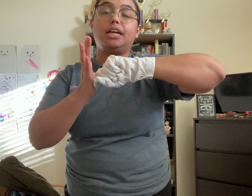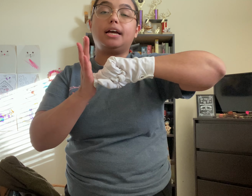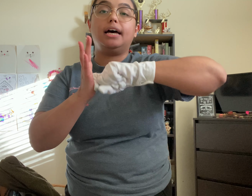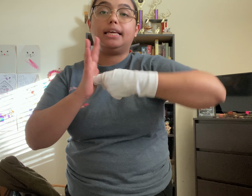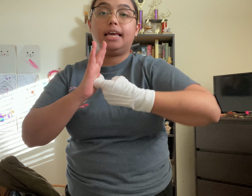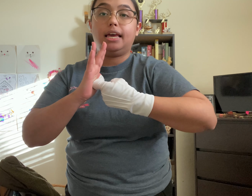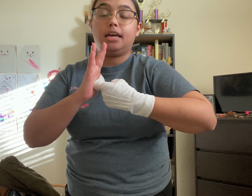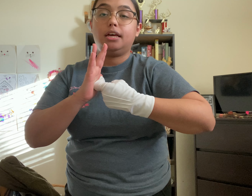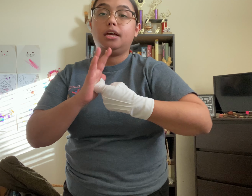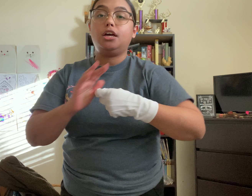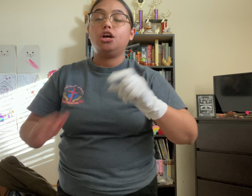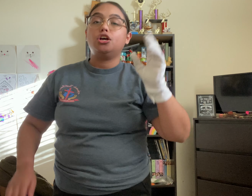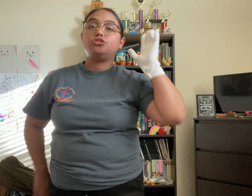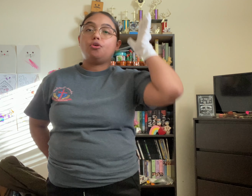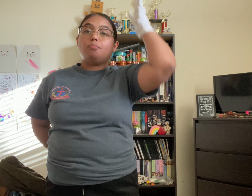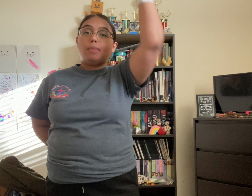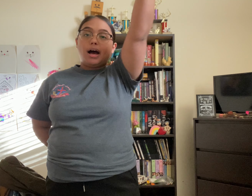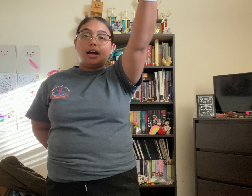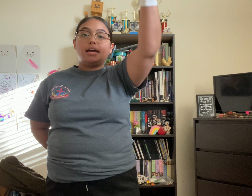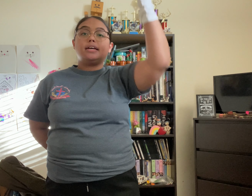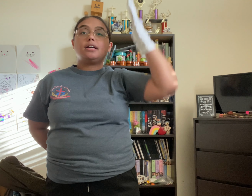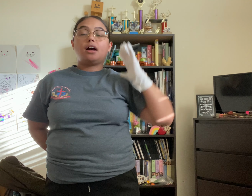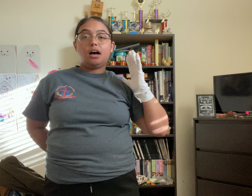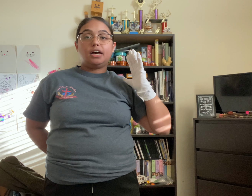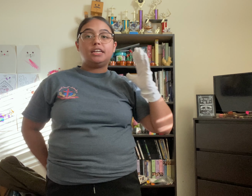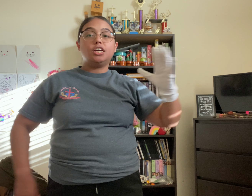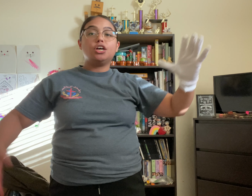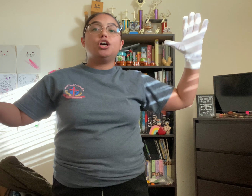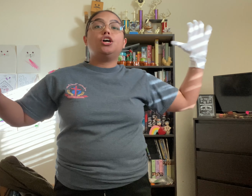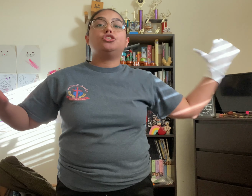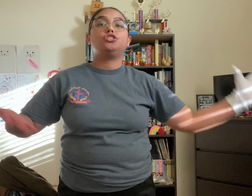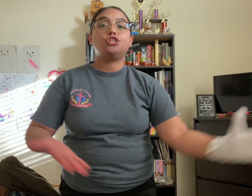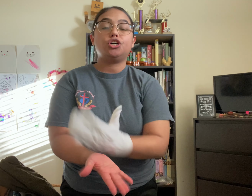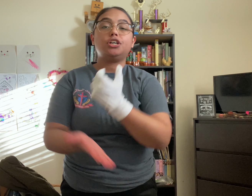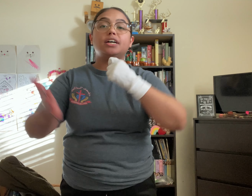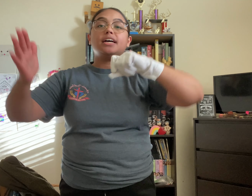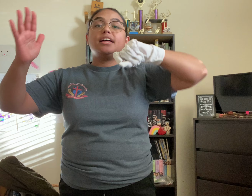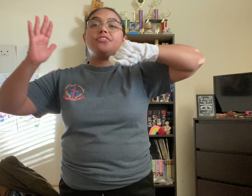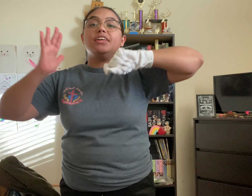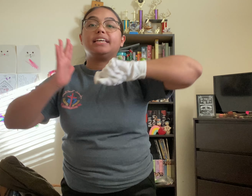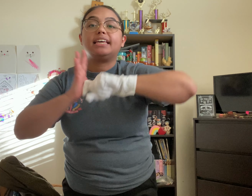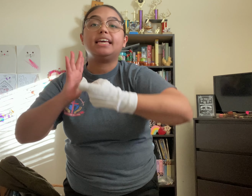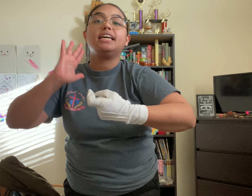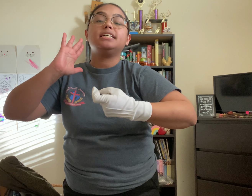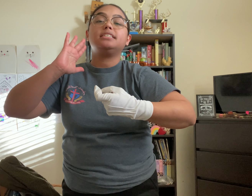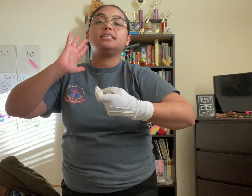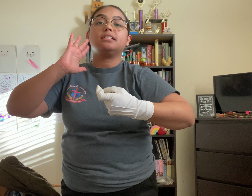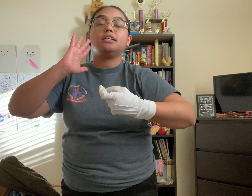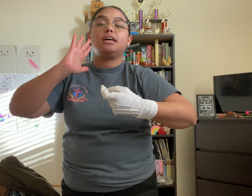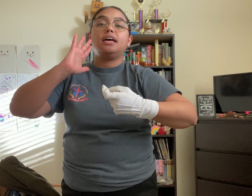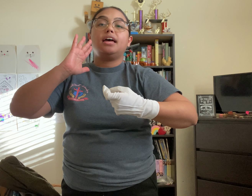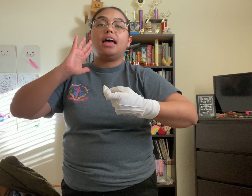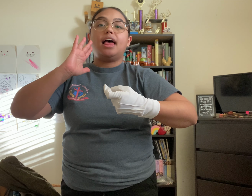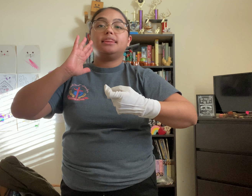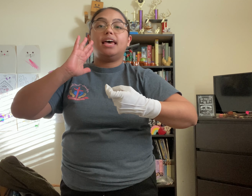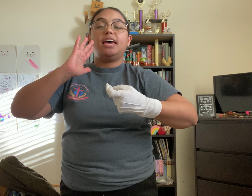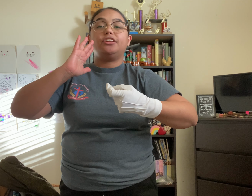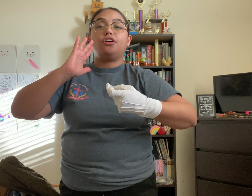a key. So my God took the keys. And then